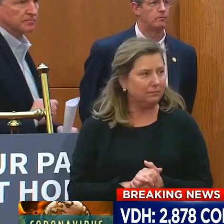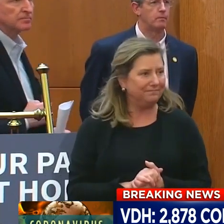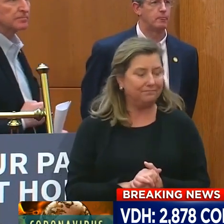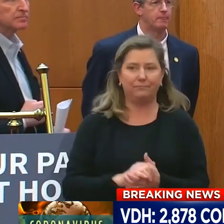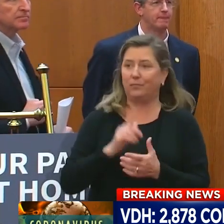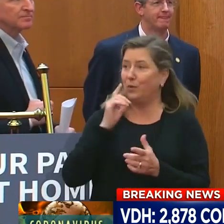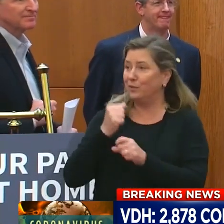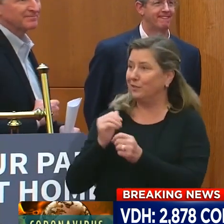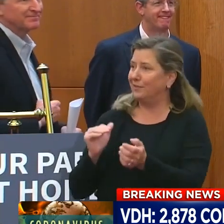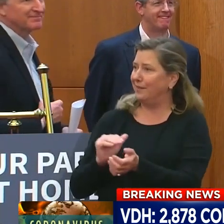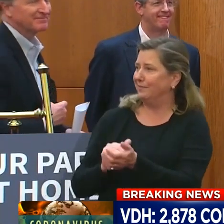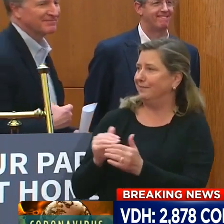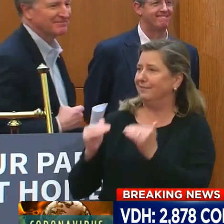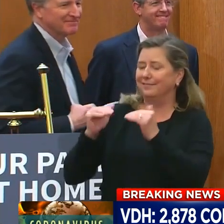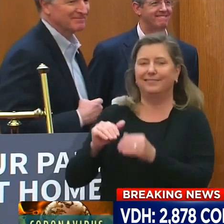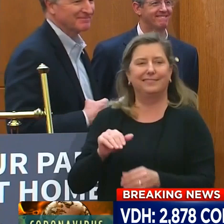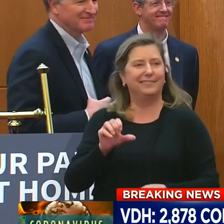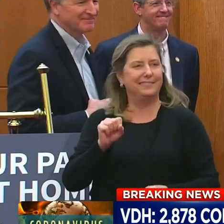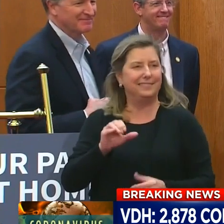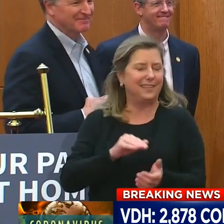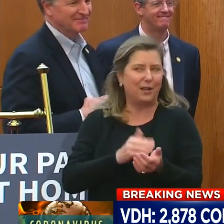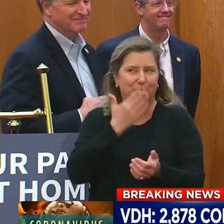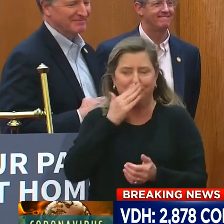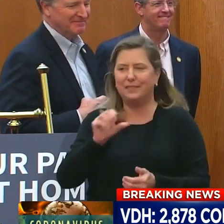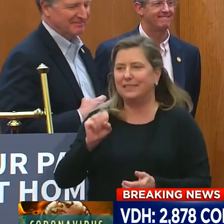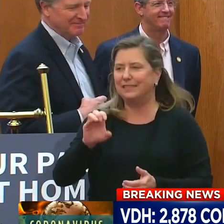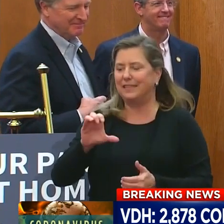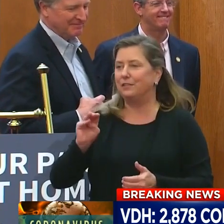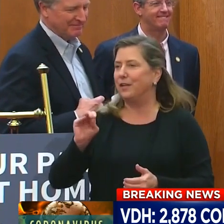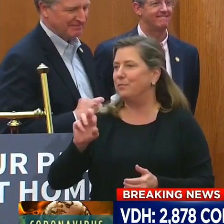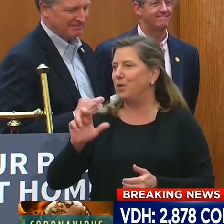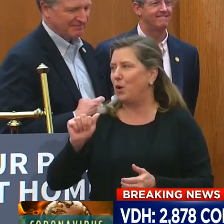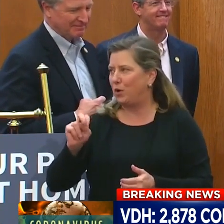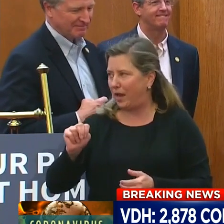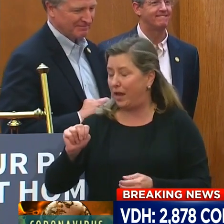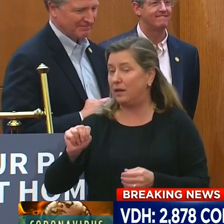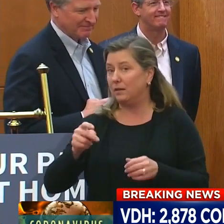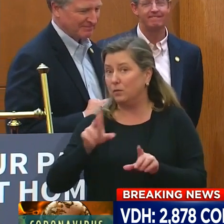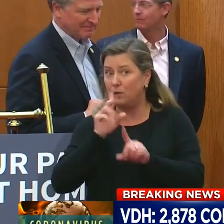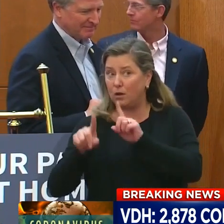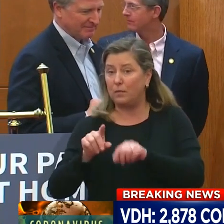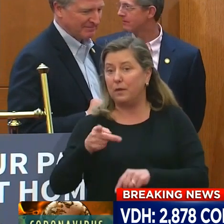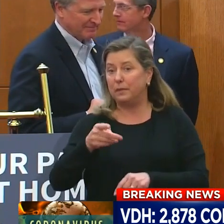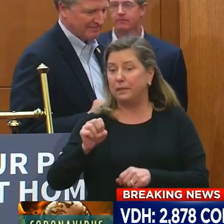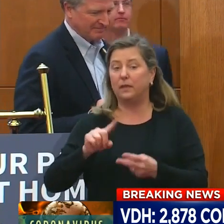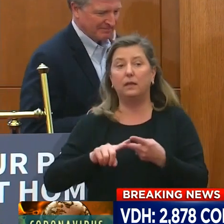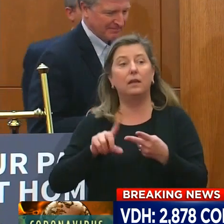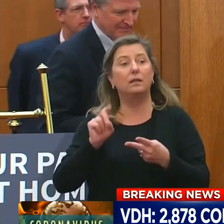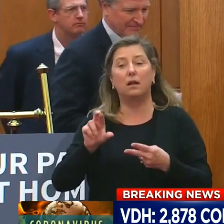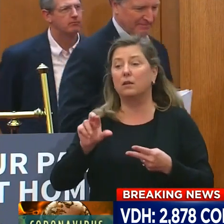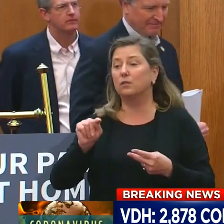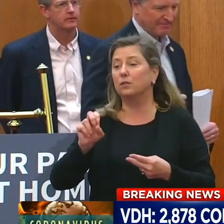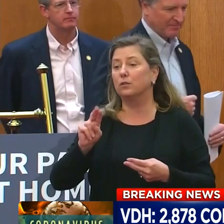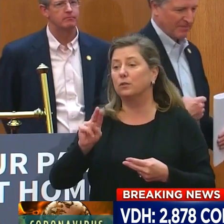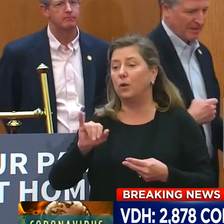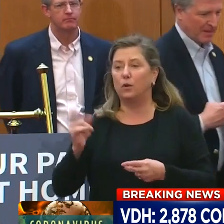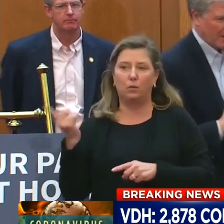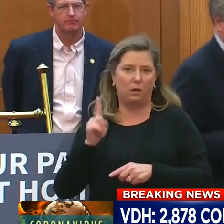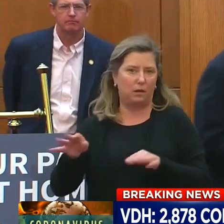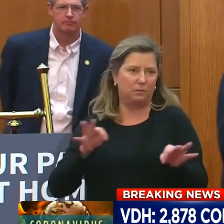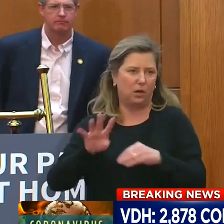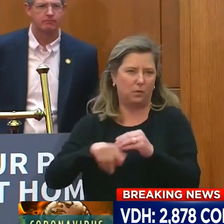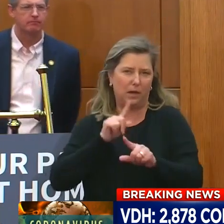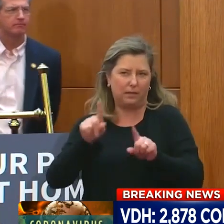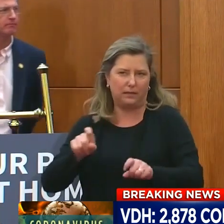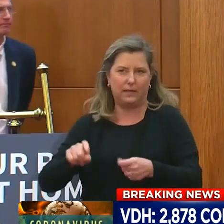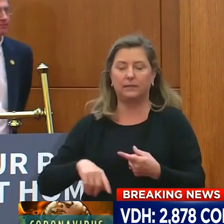was a promotion. Secretary Moran handle the PPE, and then I'll have Dr. Tony come up and talk about the testing.